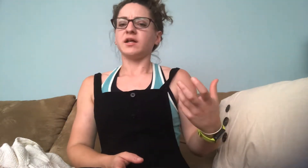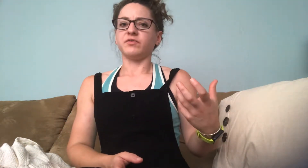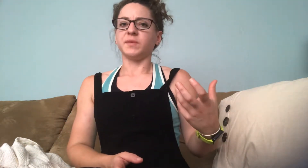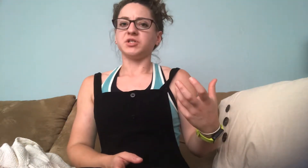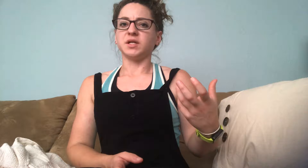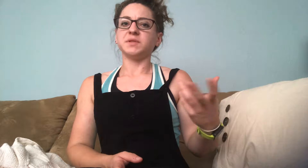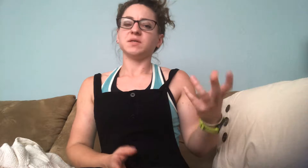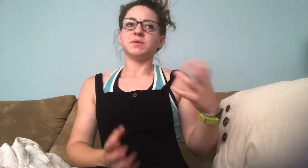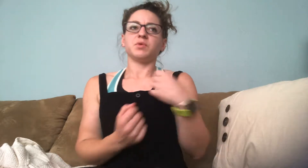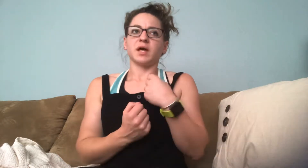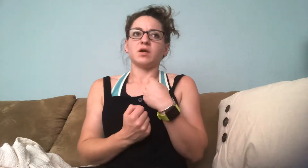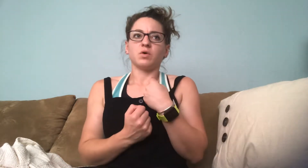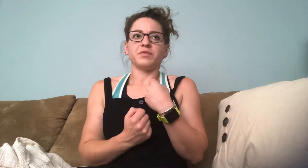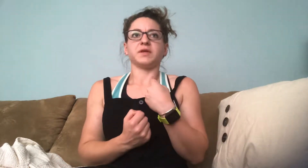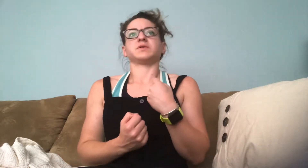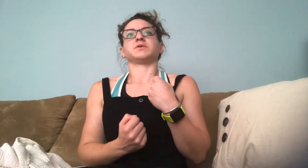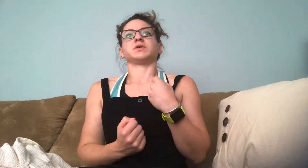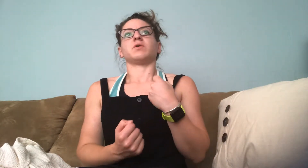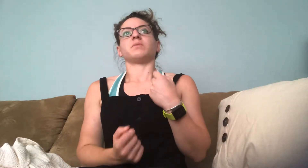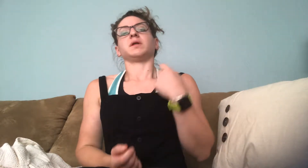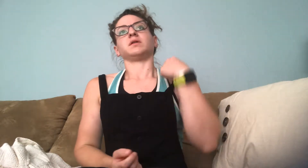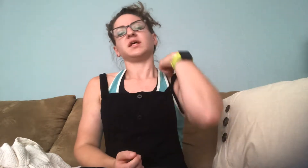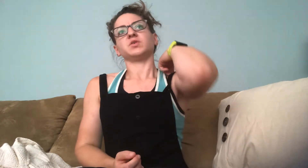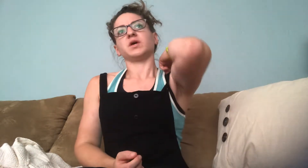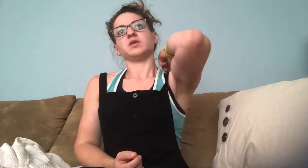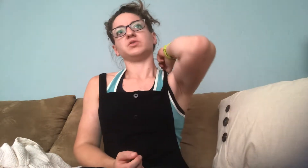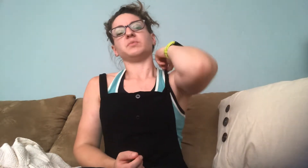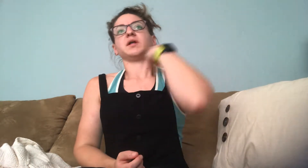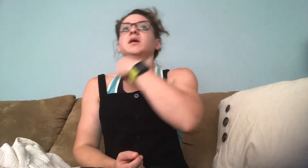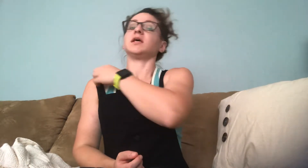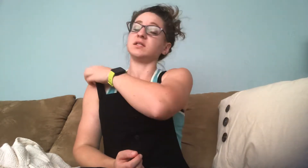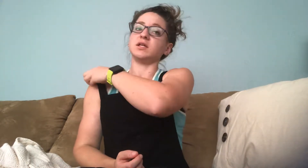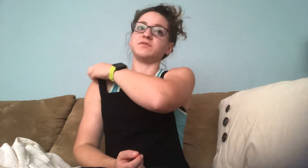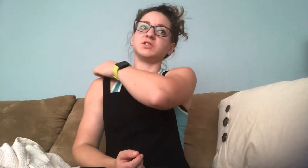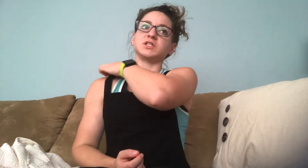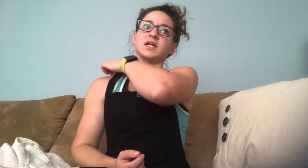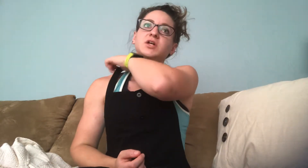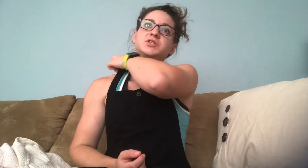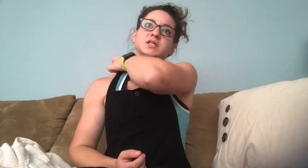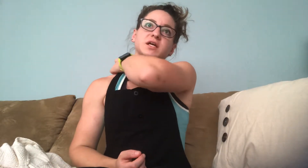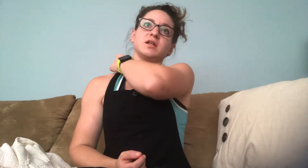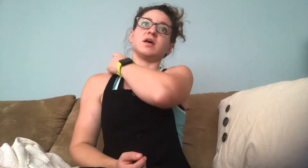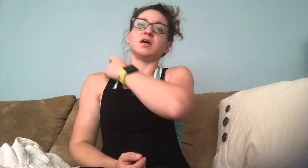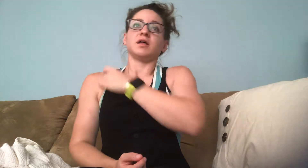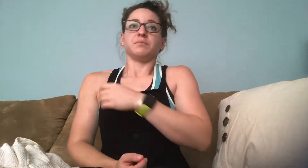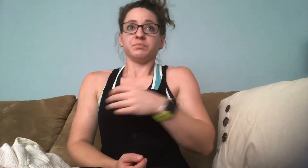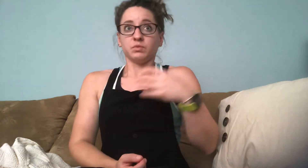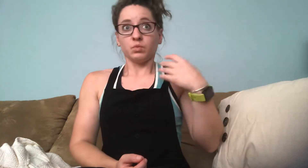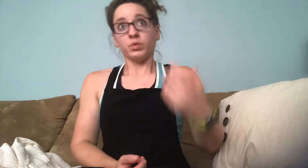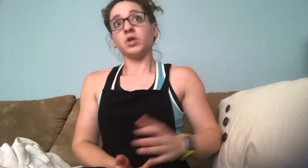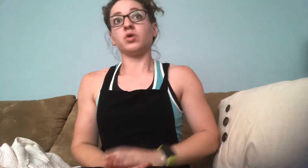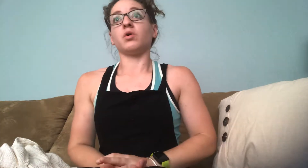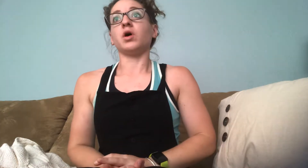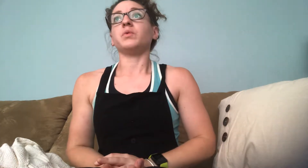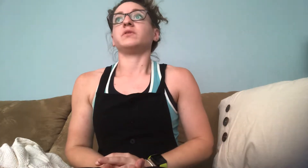lot of information. I mean, some people kind of hold things close to home, and that's okay too. But you have to just kind of understand when you are with